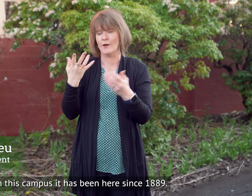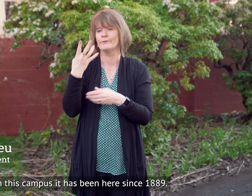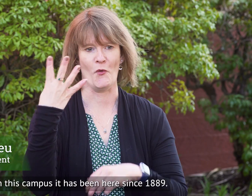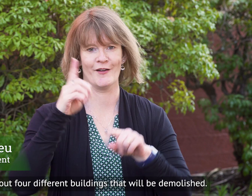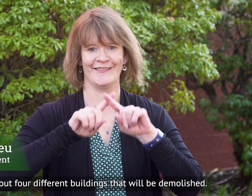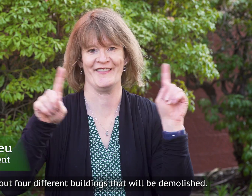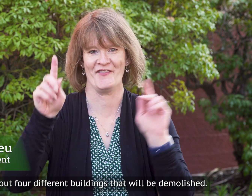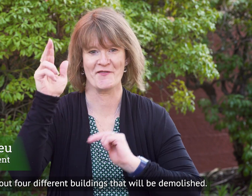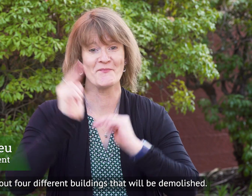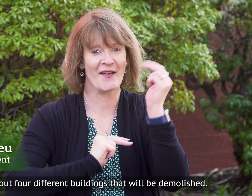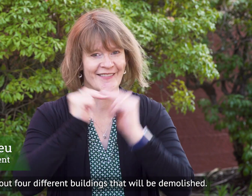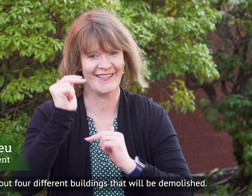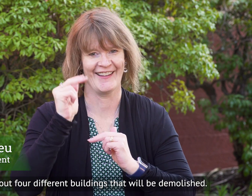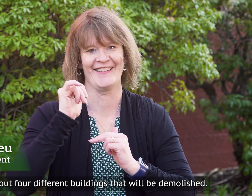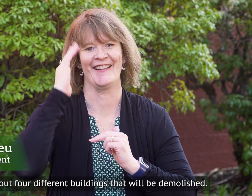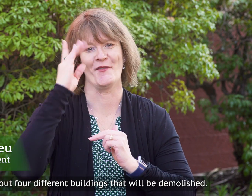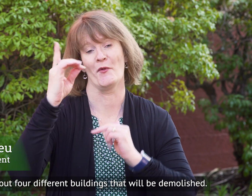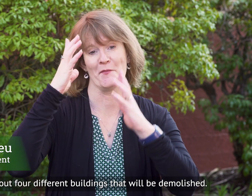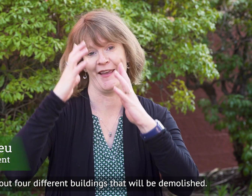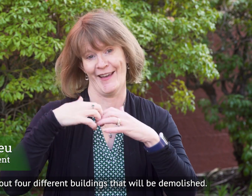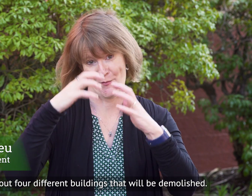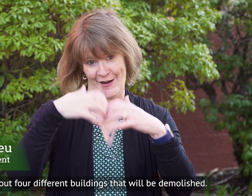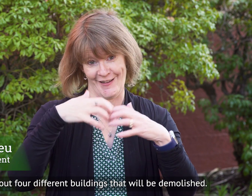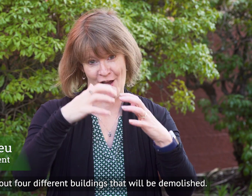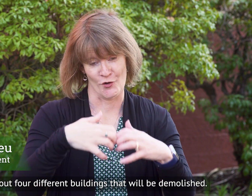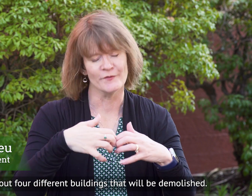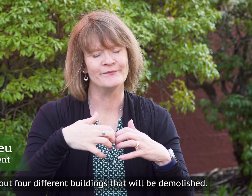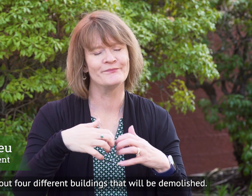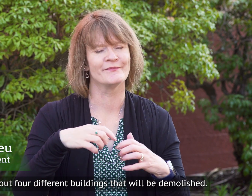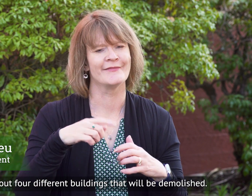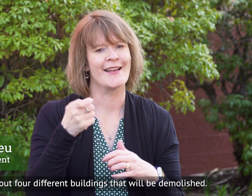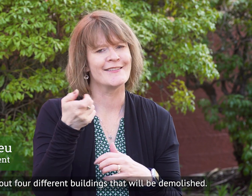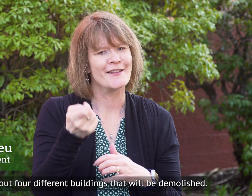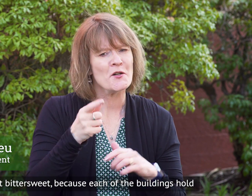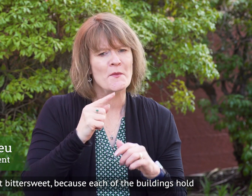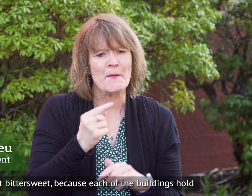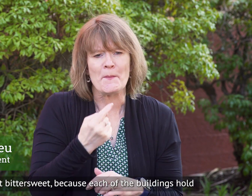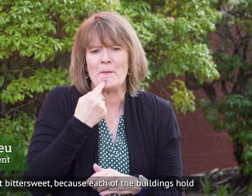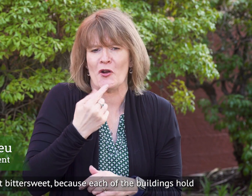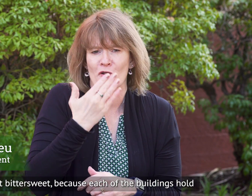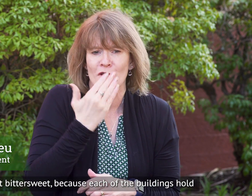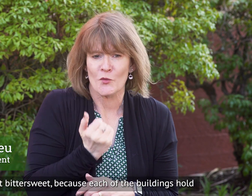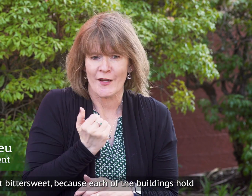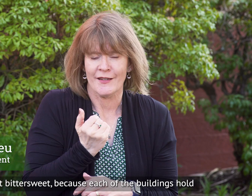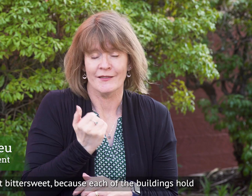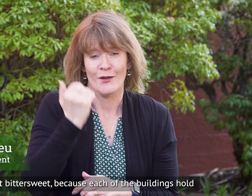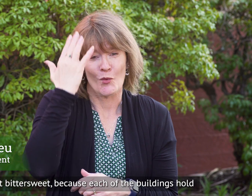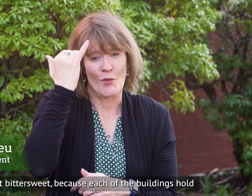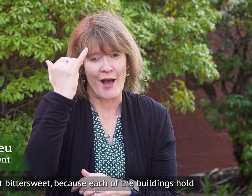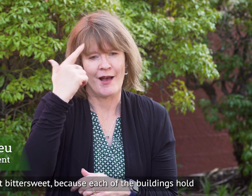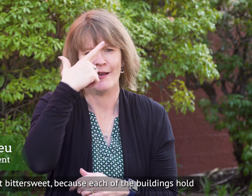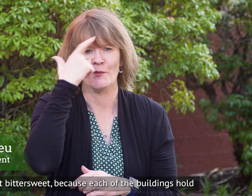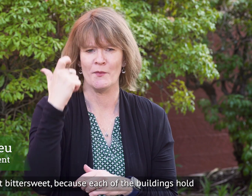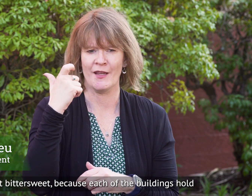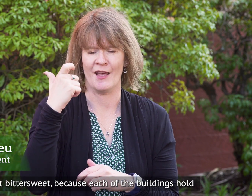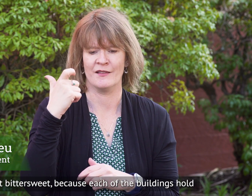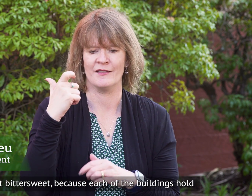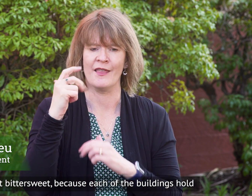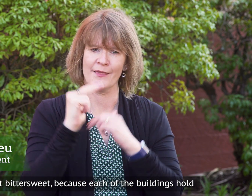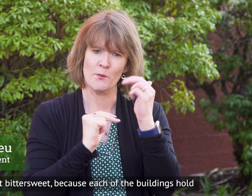This video is about 4 different buildings that will be demolished. It's a little bit bittersweet